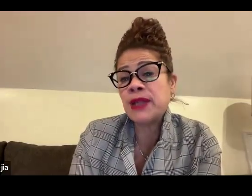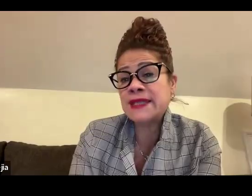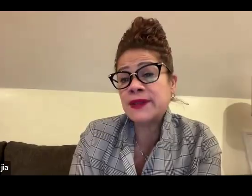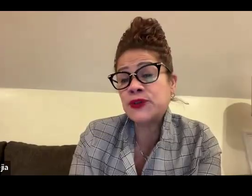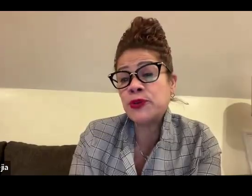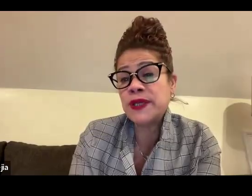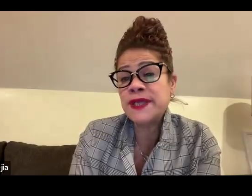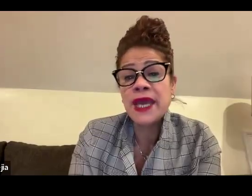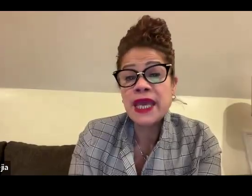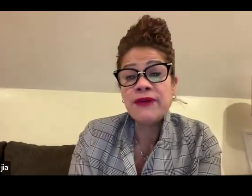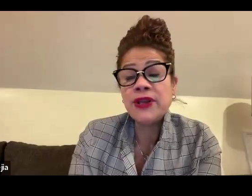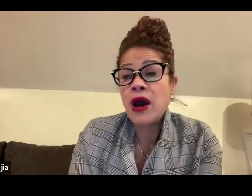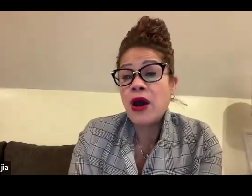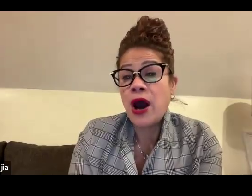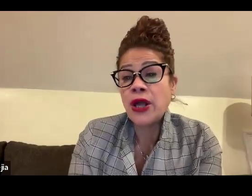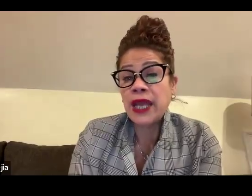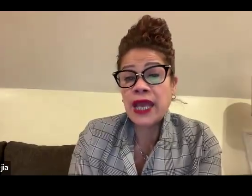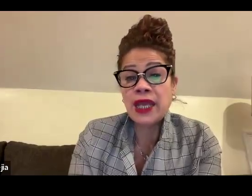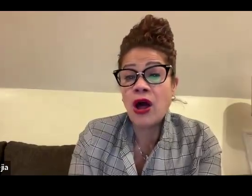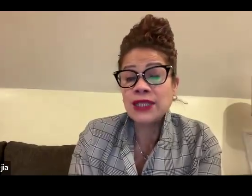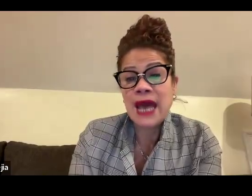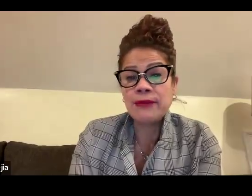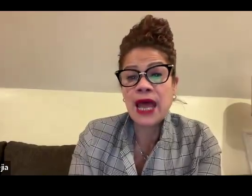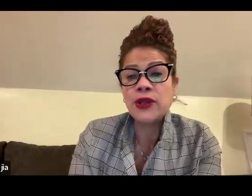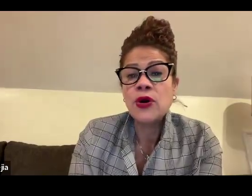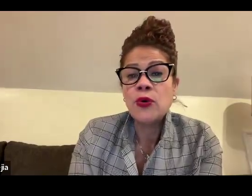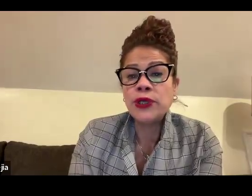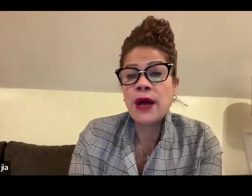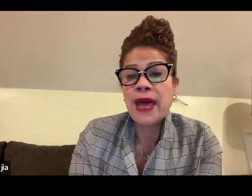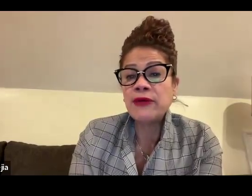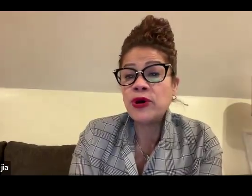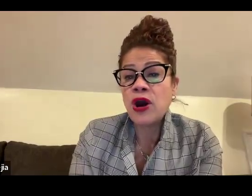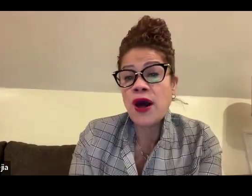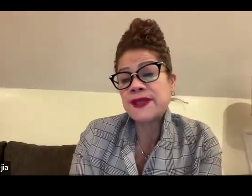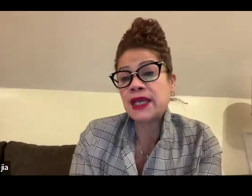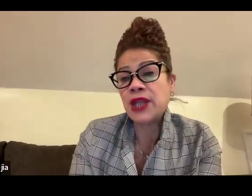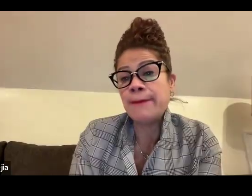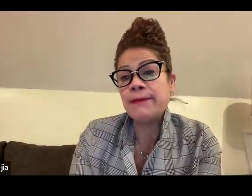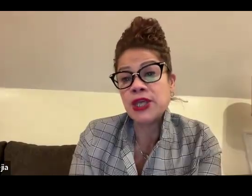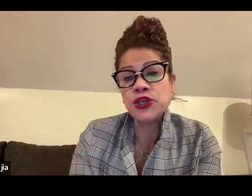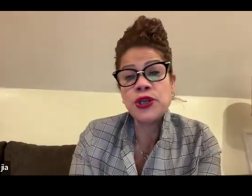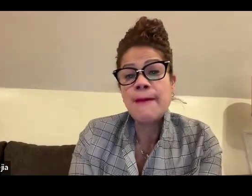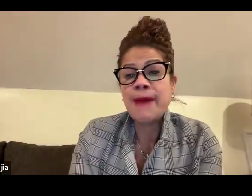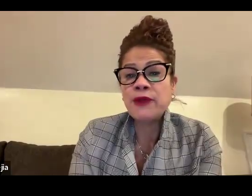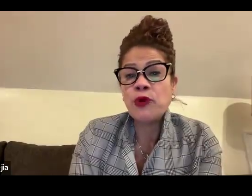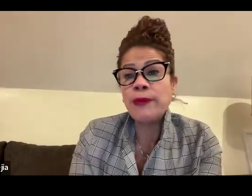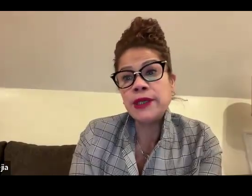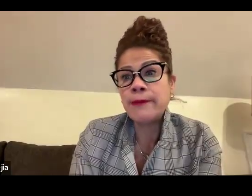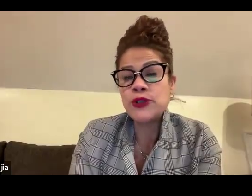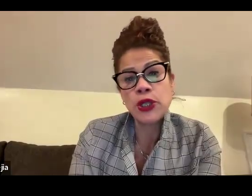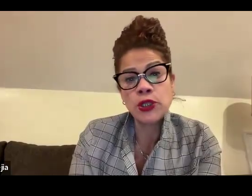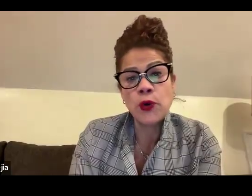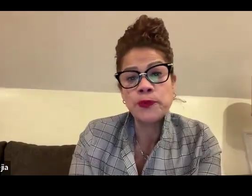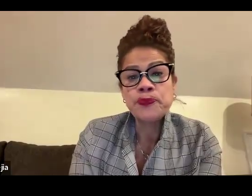or destabilizing these communities, even on a long timeline, would come at a real cost that cannot be measured by